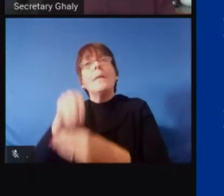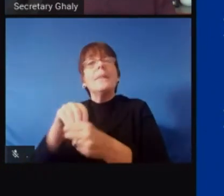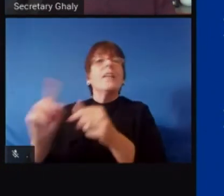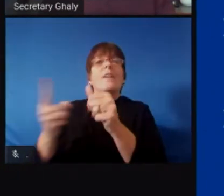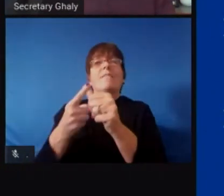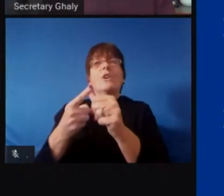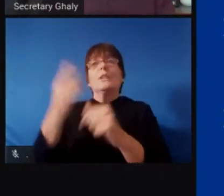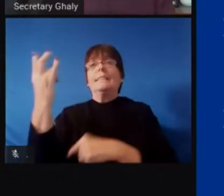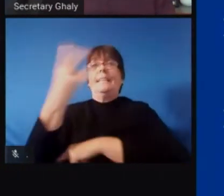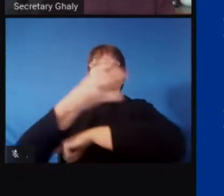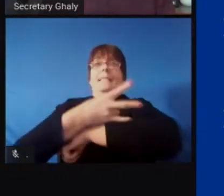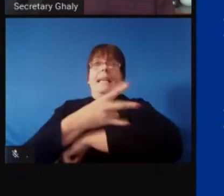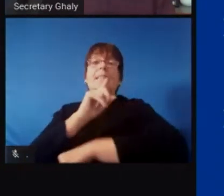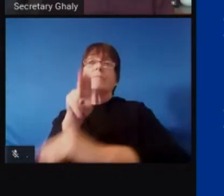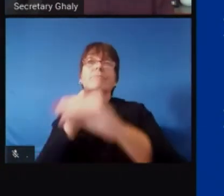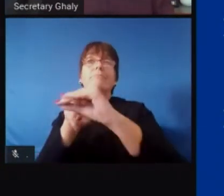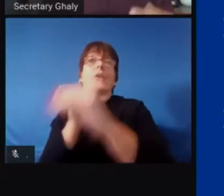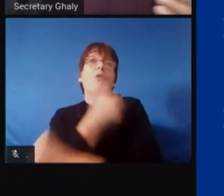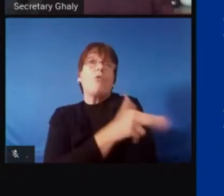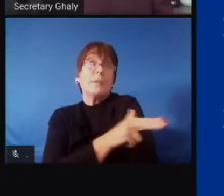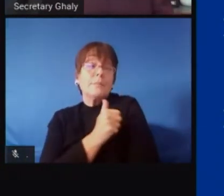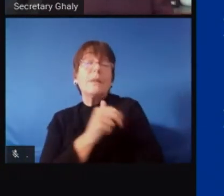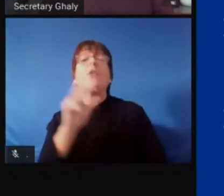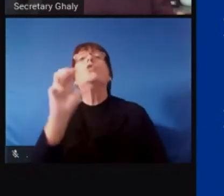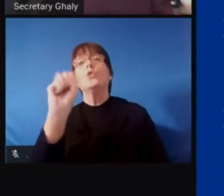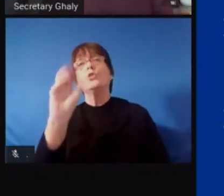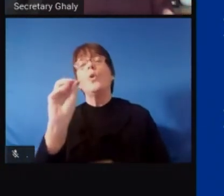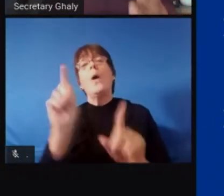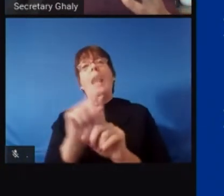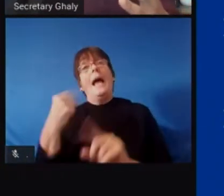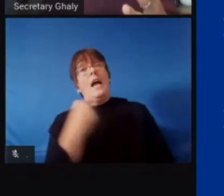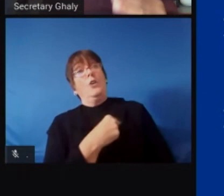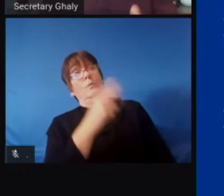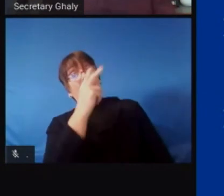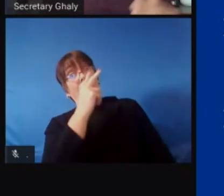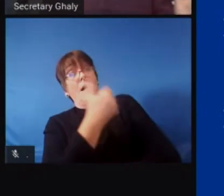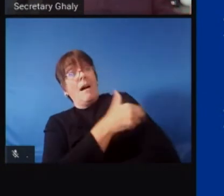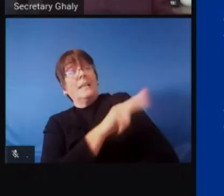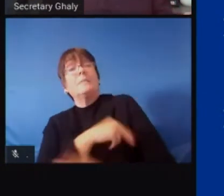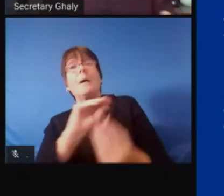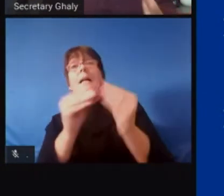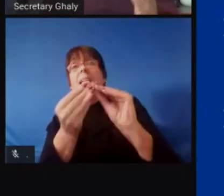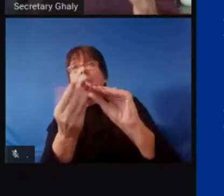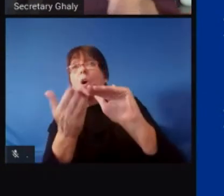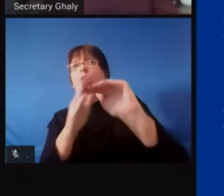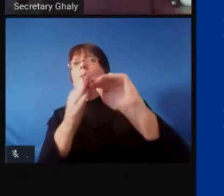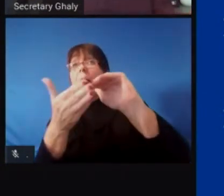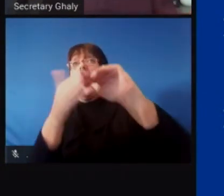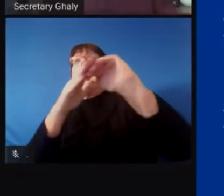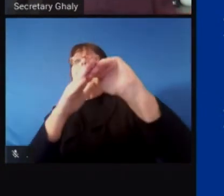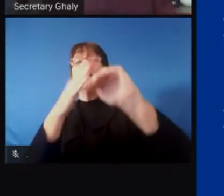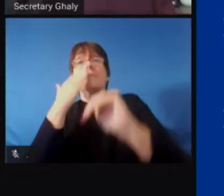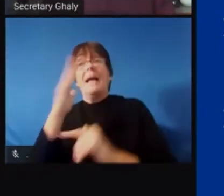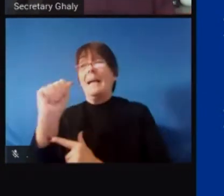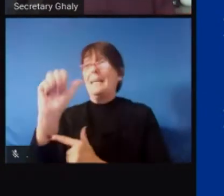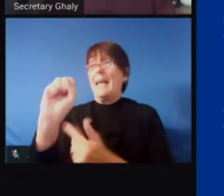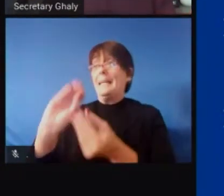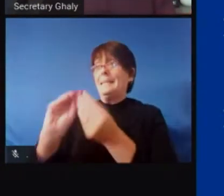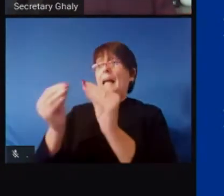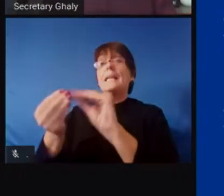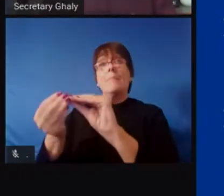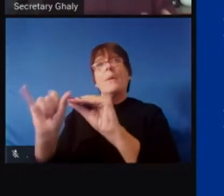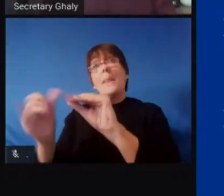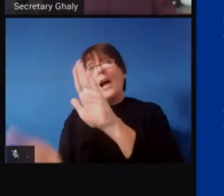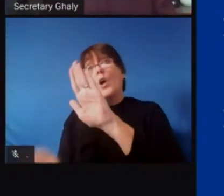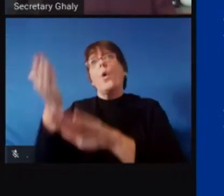first 7 days of hospitalization. So as we see that hospital number creep up because of the case number that's gone